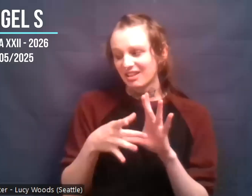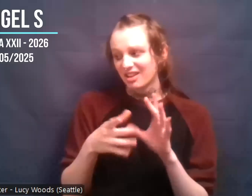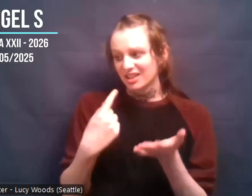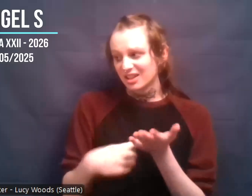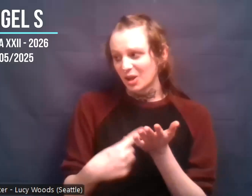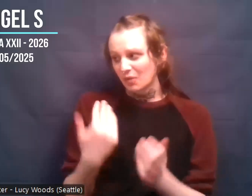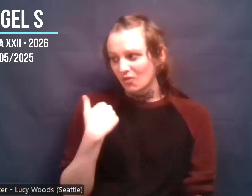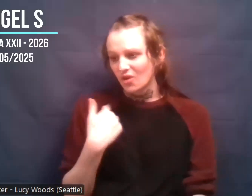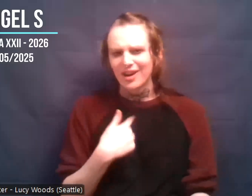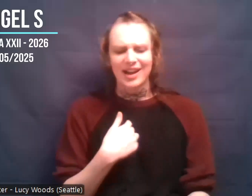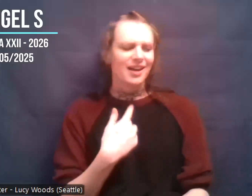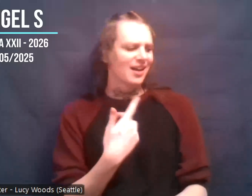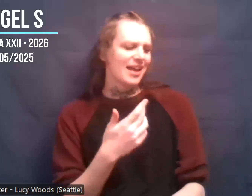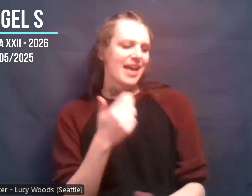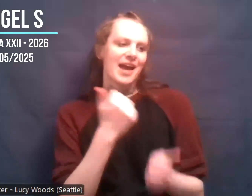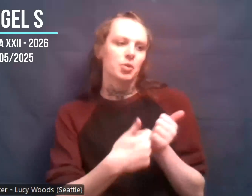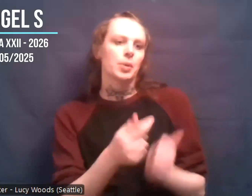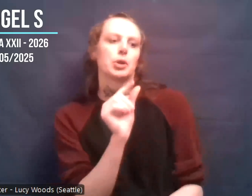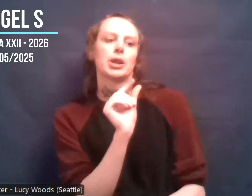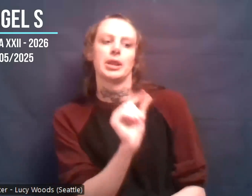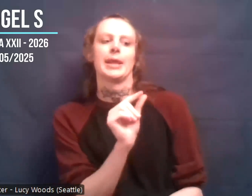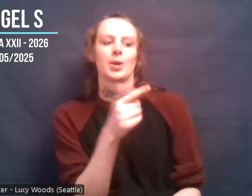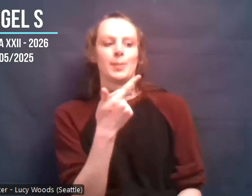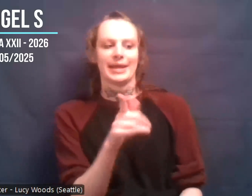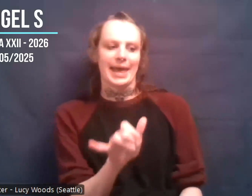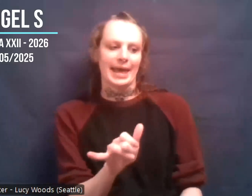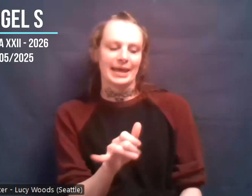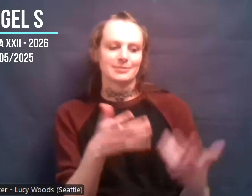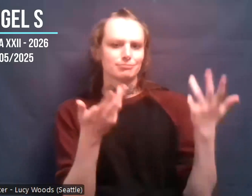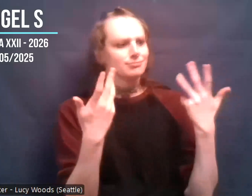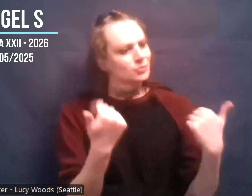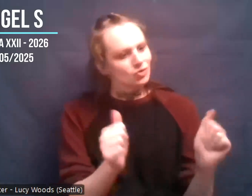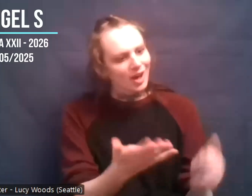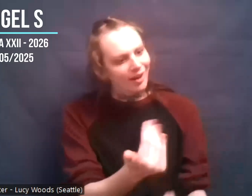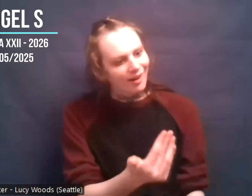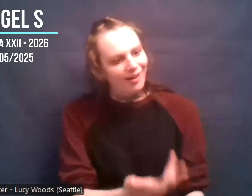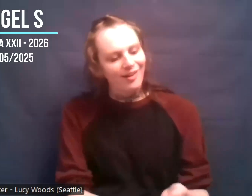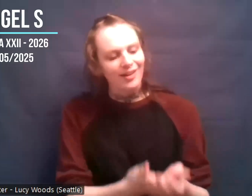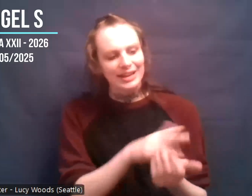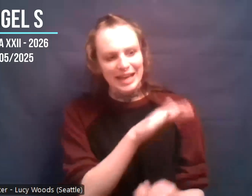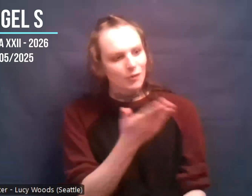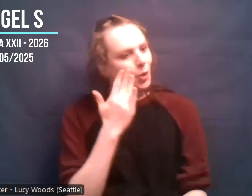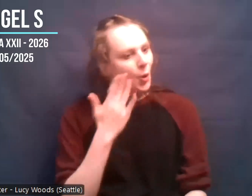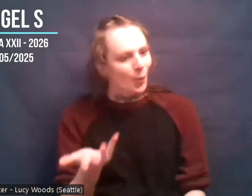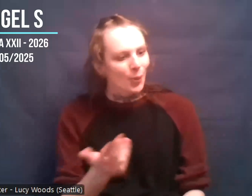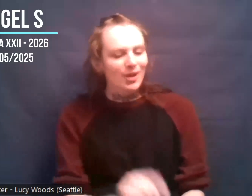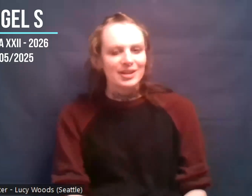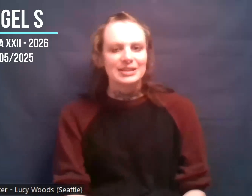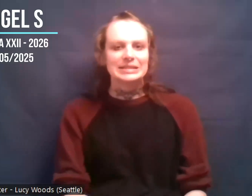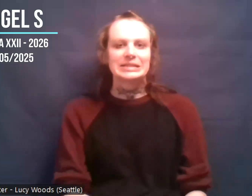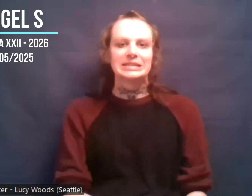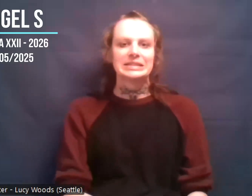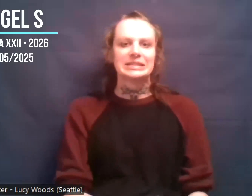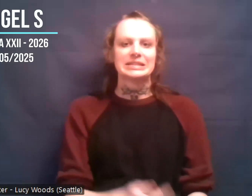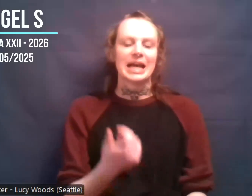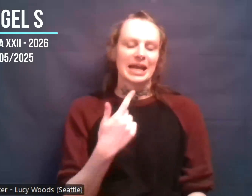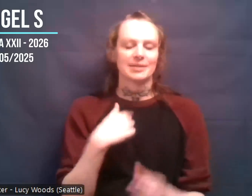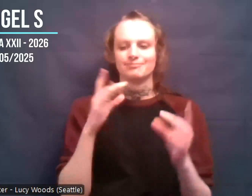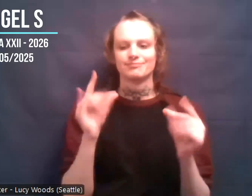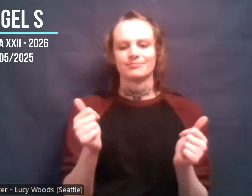"Everybody's a little gay. Come on, just give it a shot. You never know." And immediately made it about